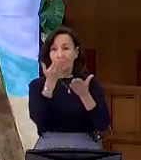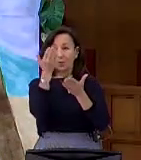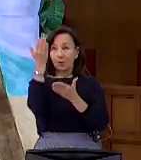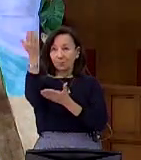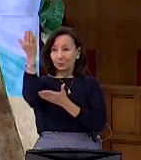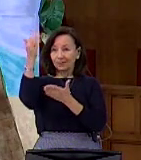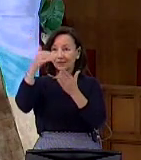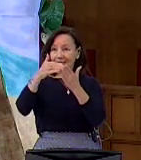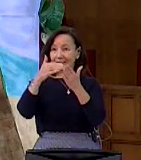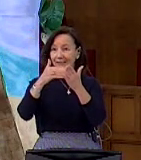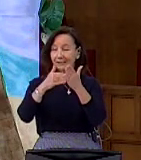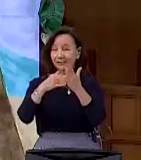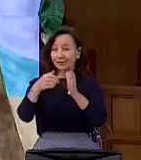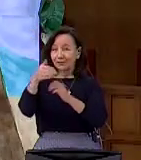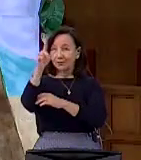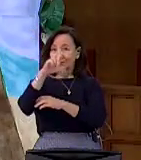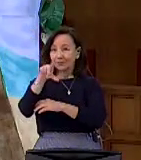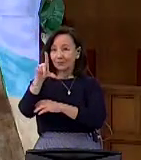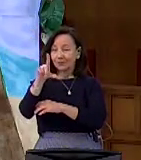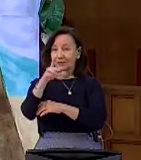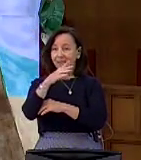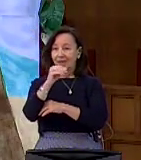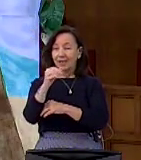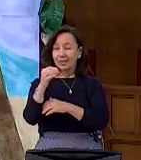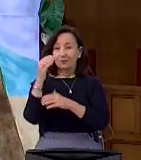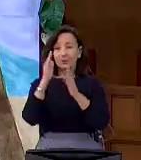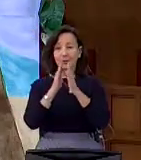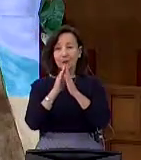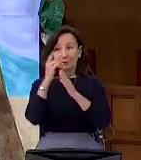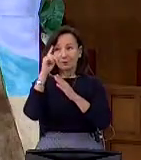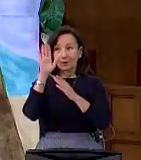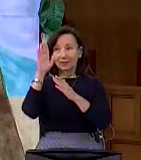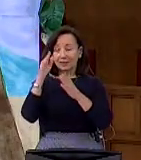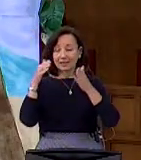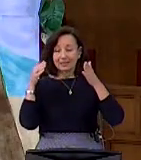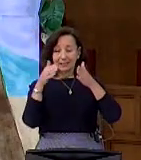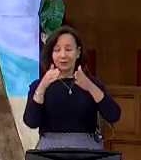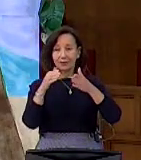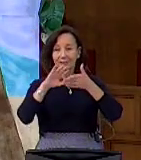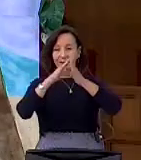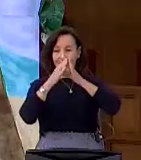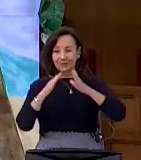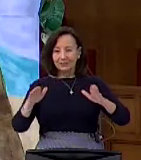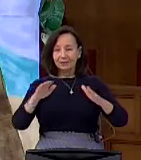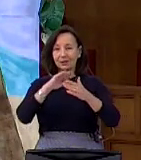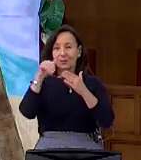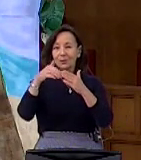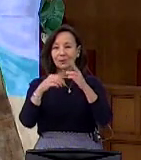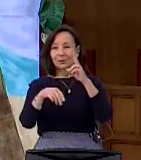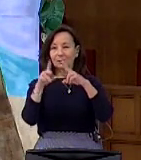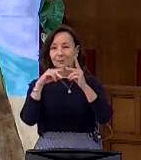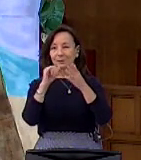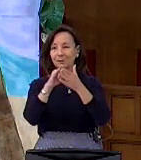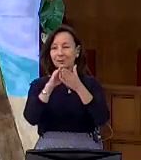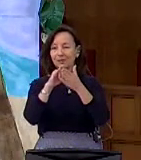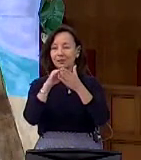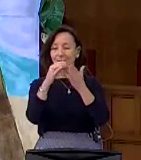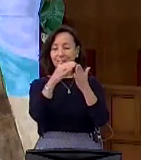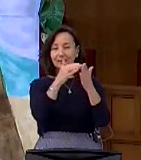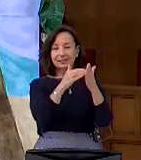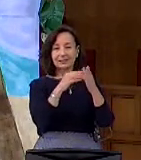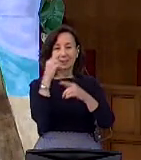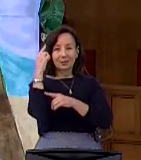Lord, and I pray for his attention and for his blessings on all the people that are listed there and all the